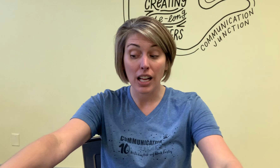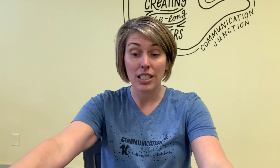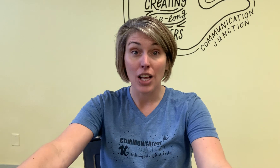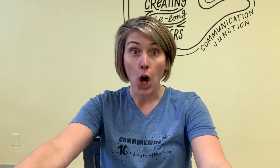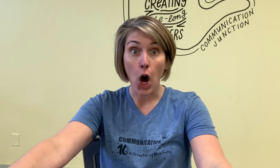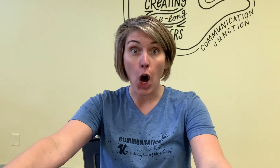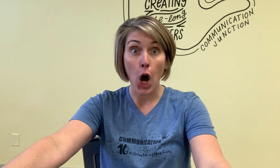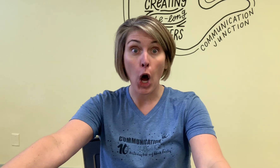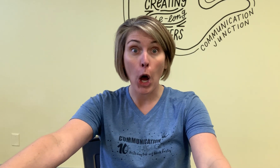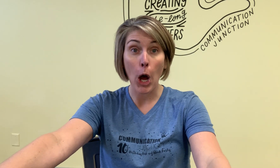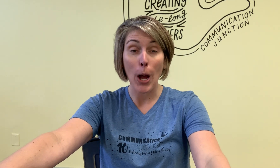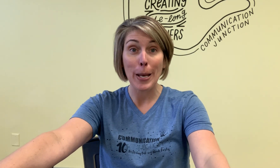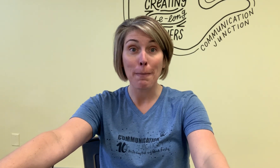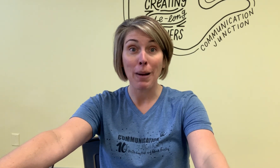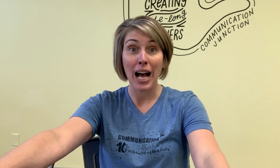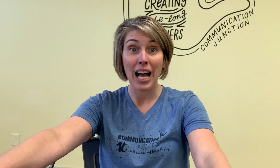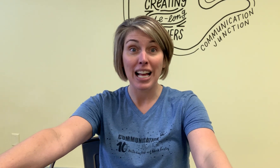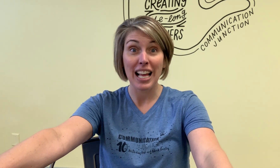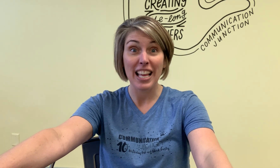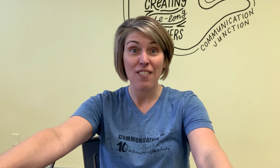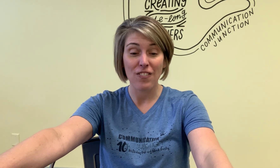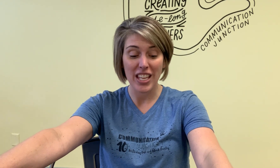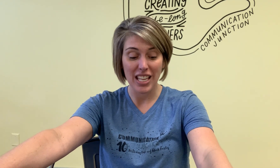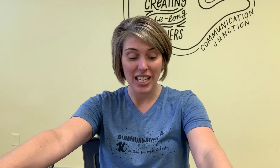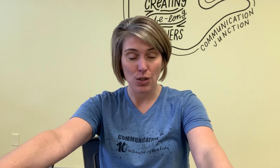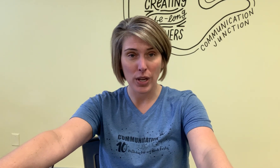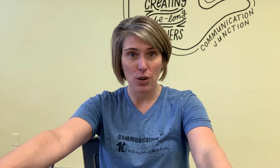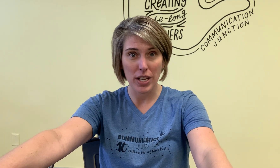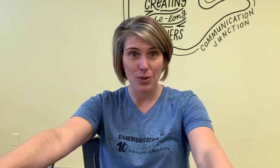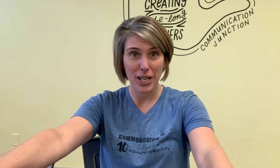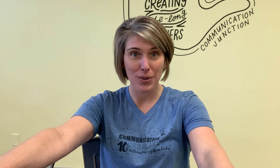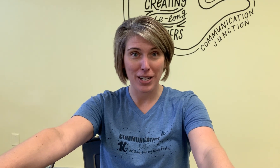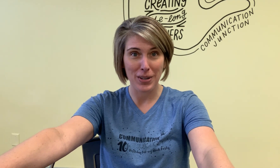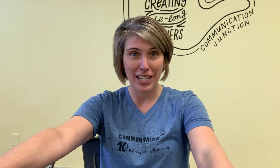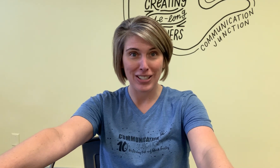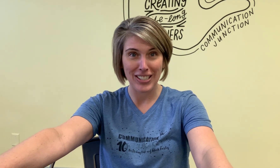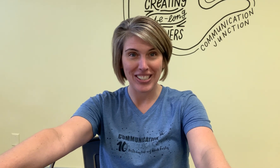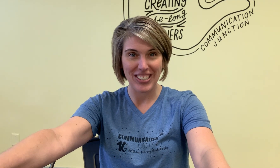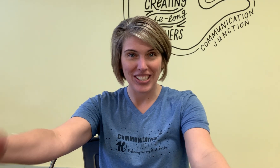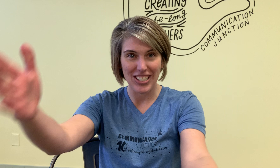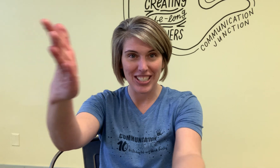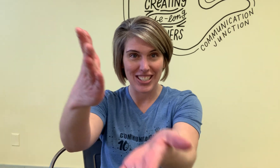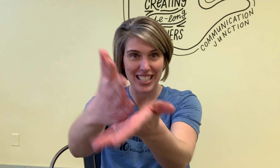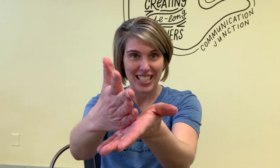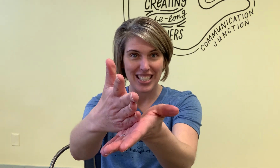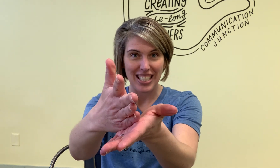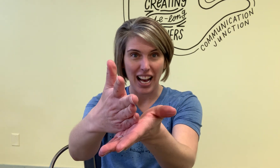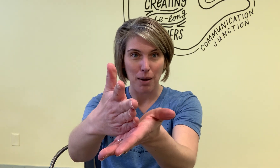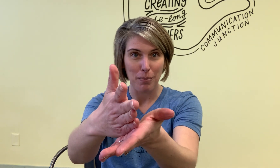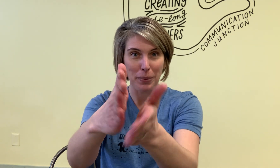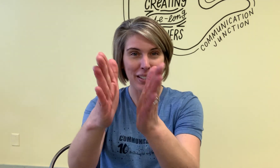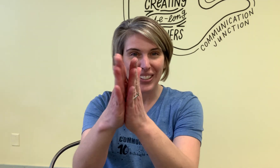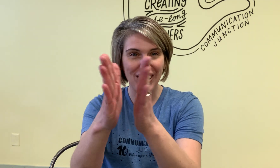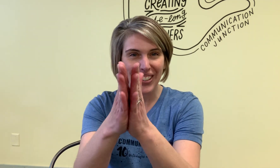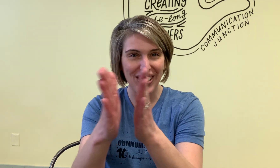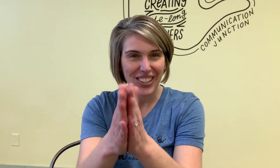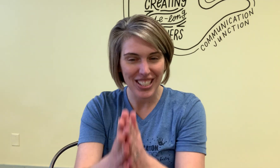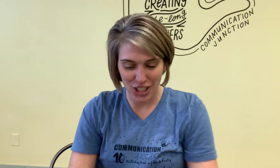socks on my feet. Wiggle, wiggle, wiggle, wiggle, wiggle. Stop. Good Good